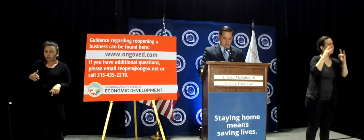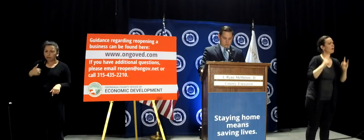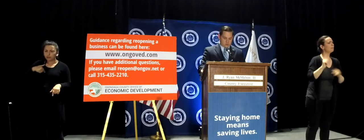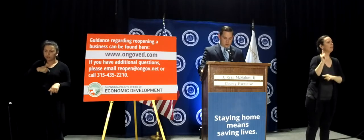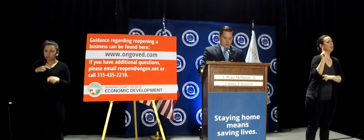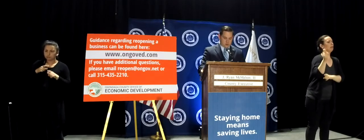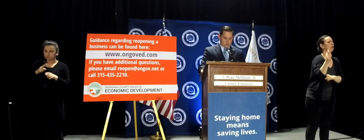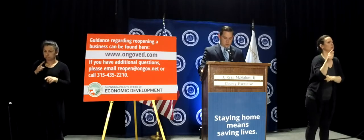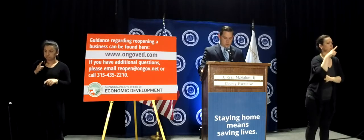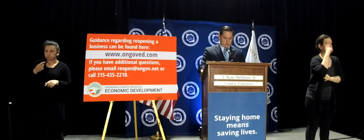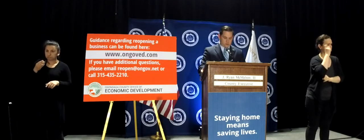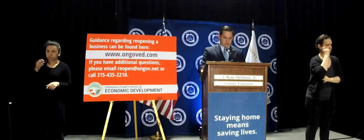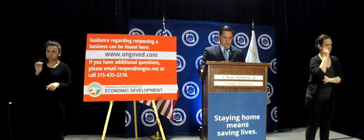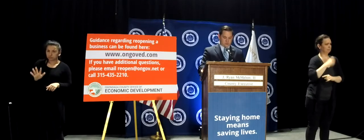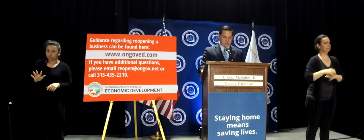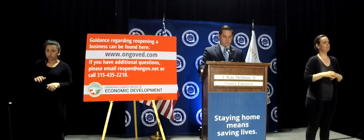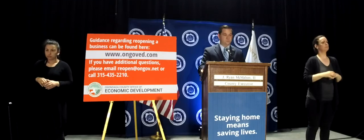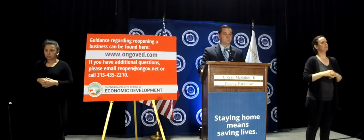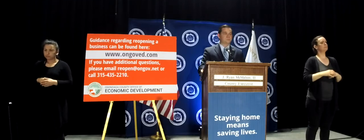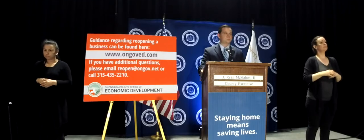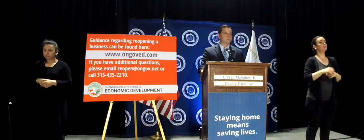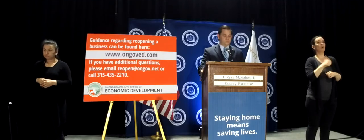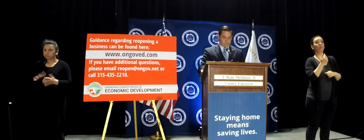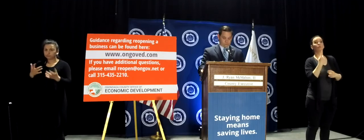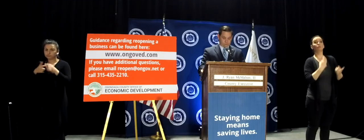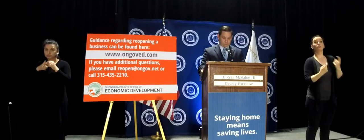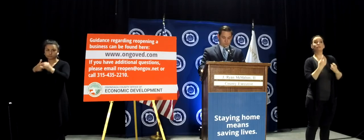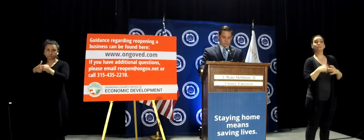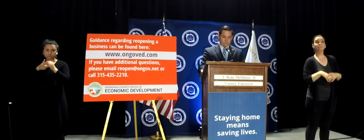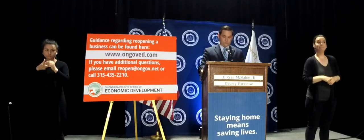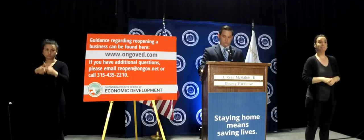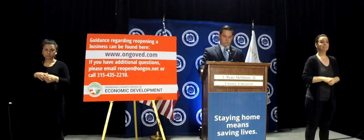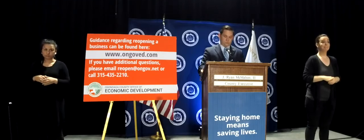summer. Other questions?